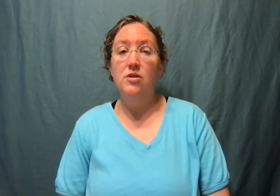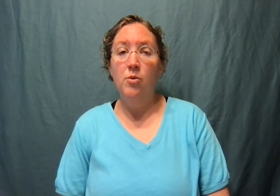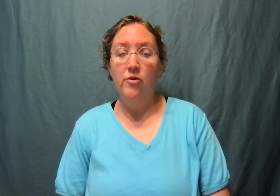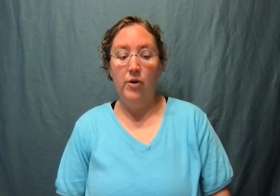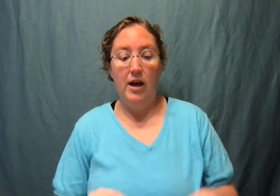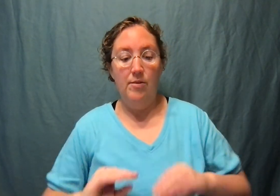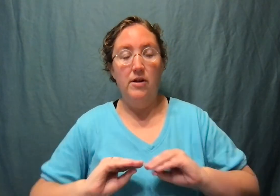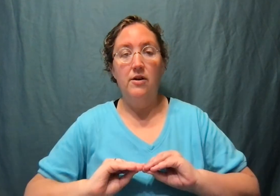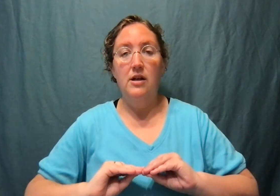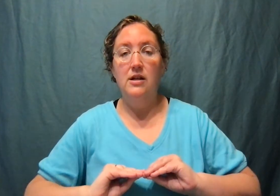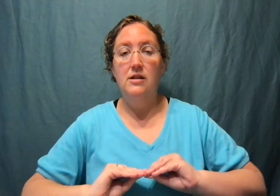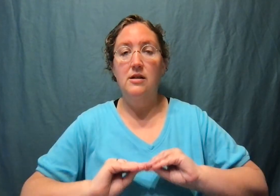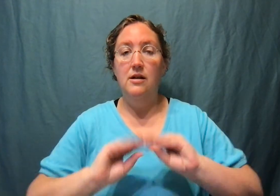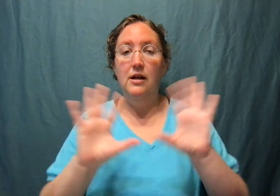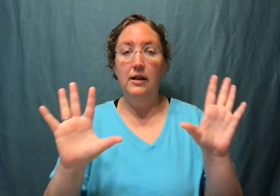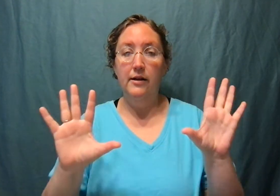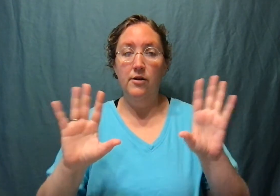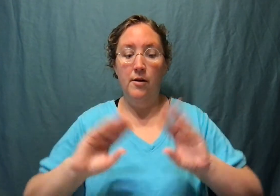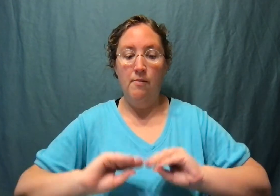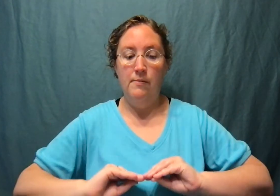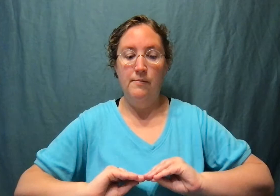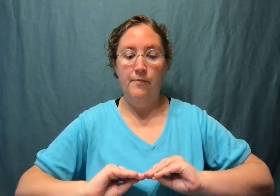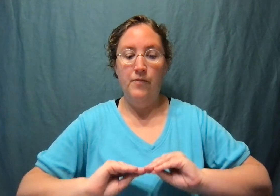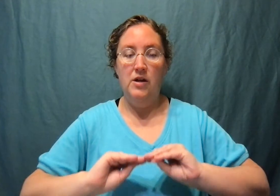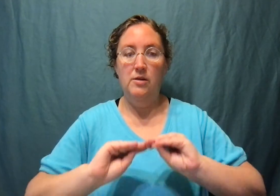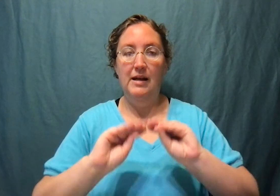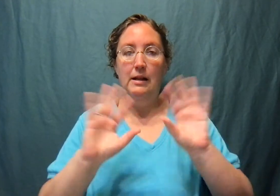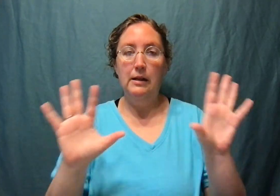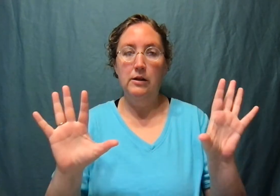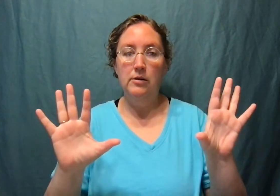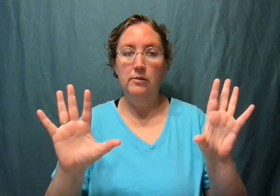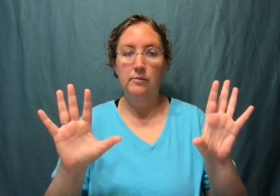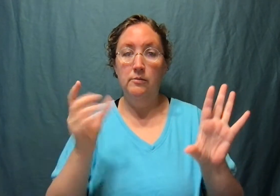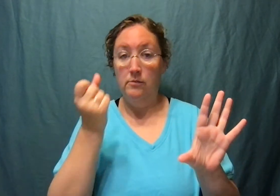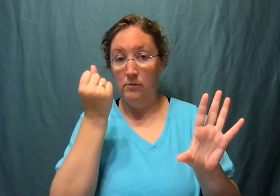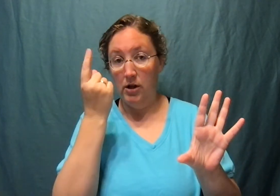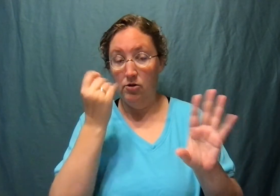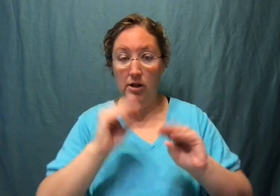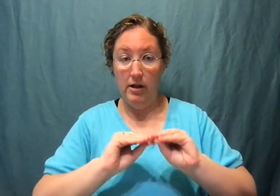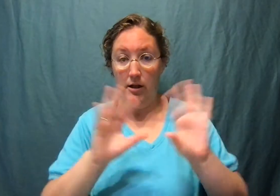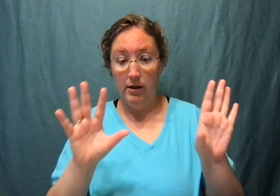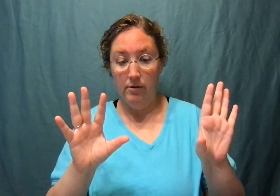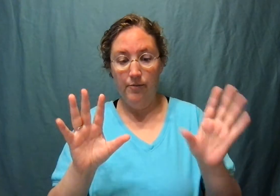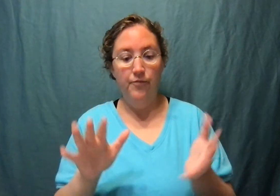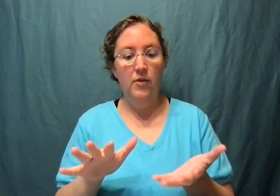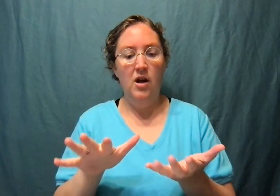more vocabulary is clear, to be clear, understand, clear.